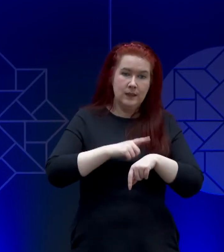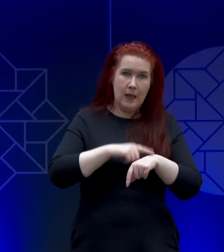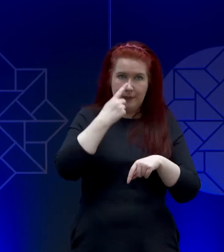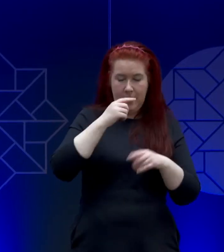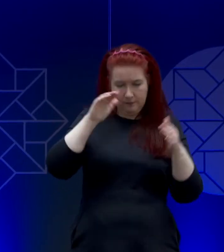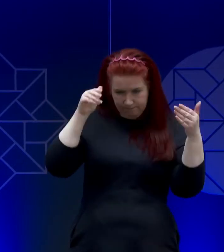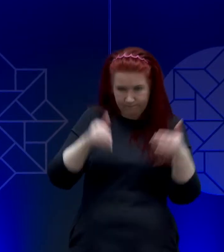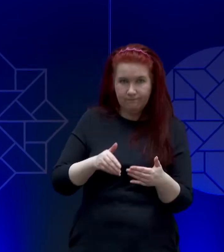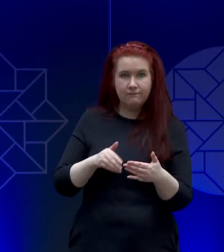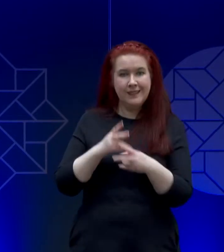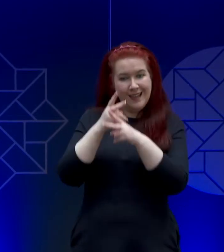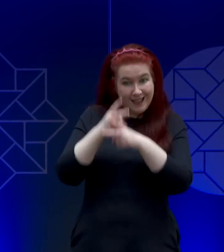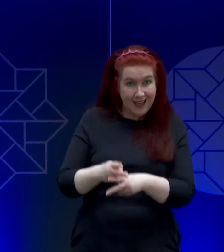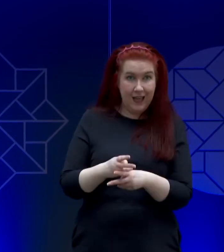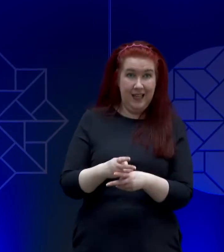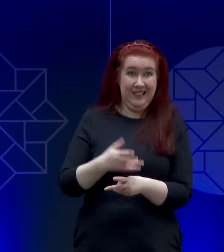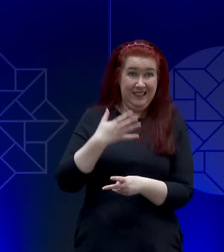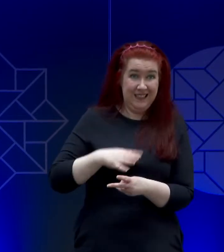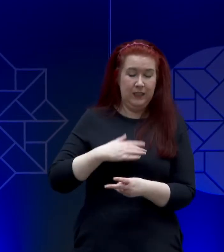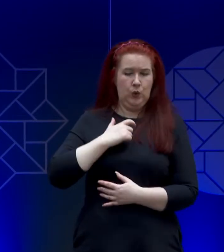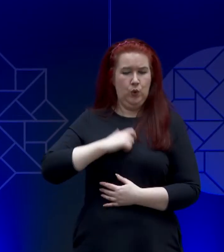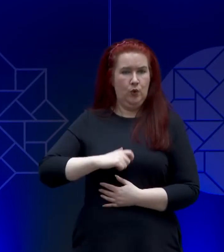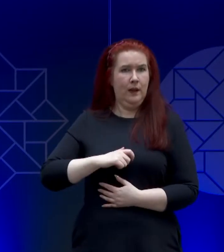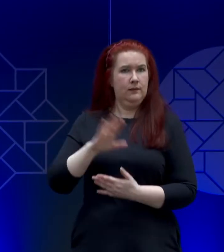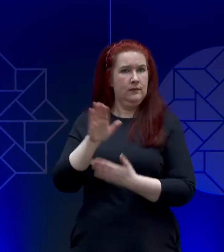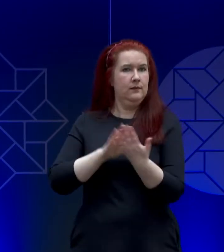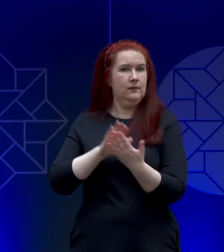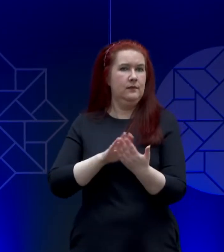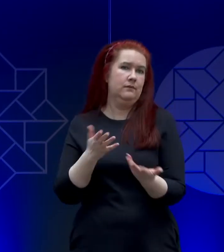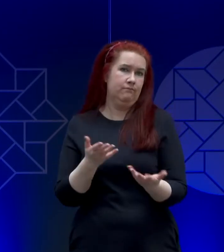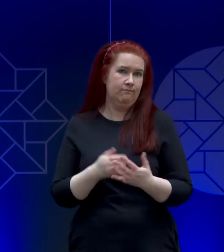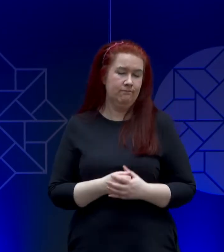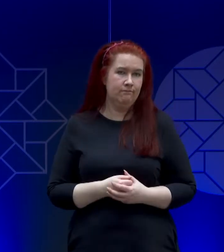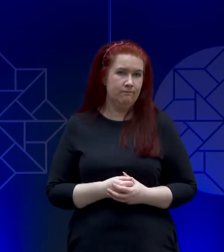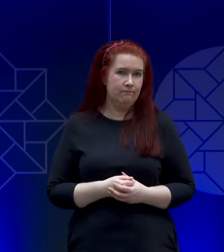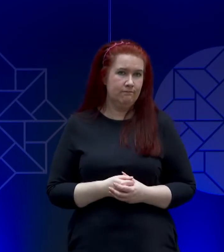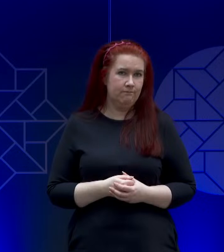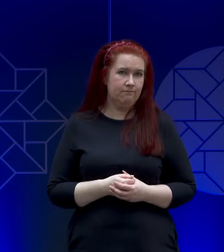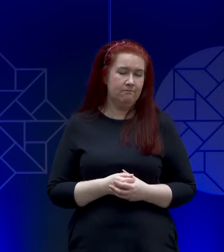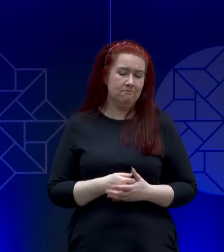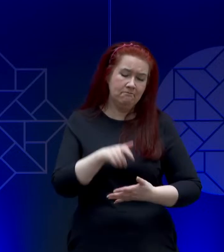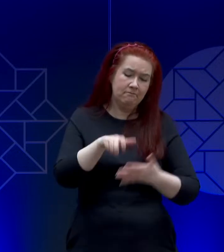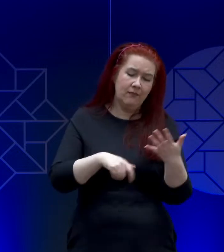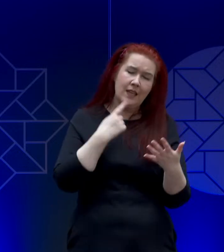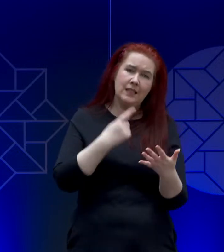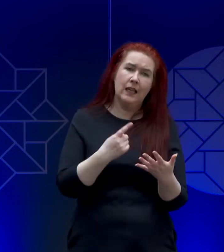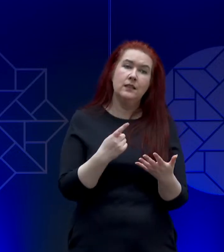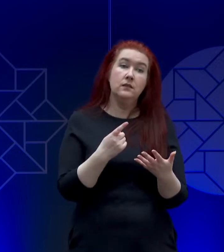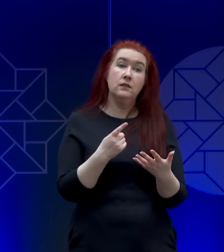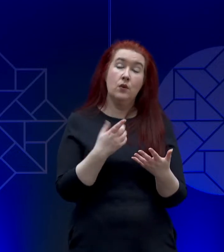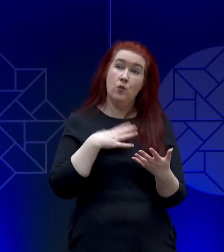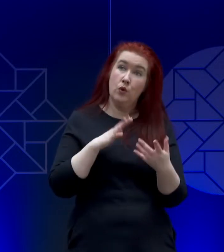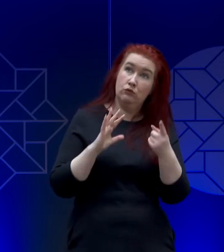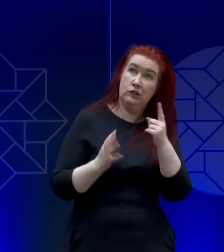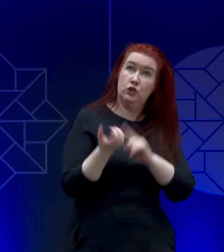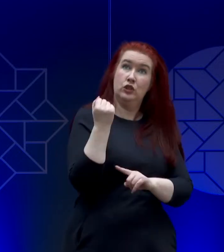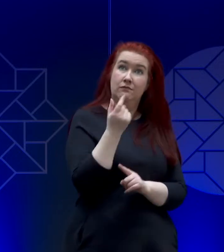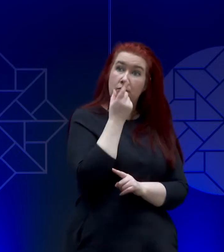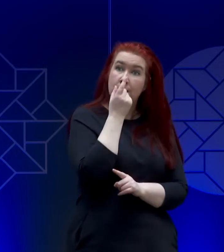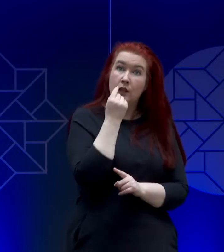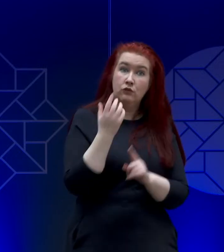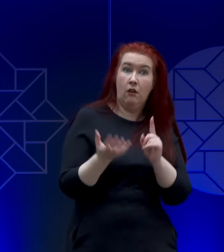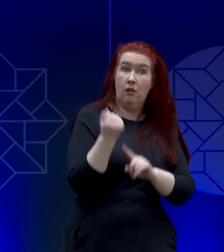care that do require a human touch. And she pointed out that achieving the full potential of such